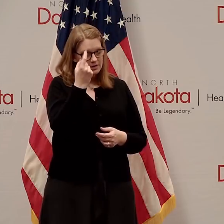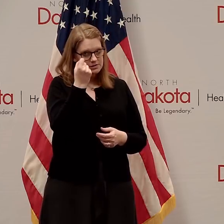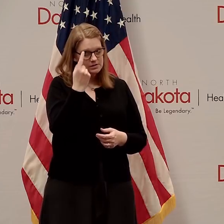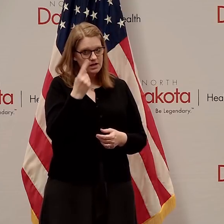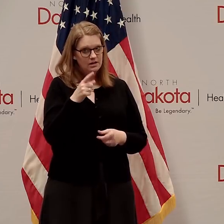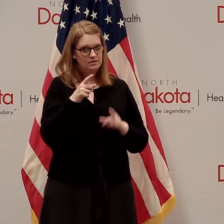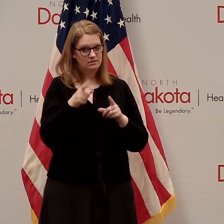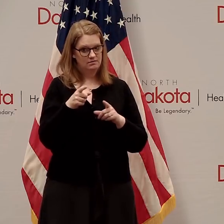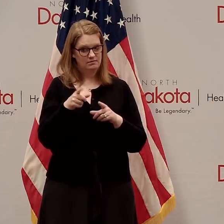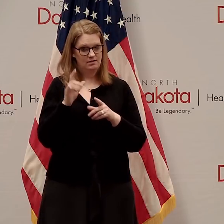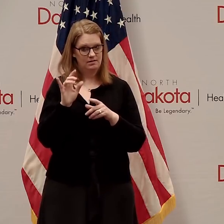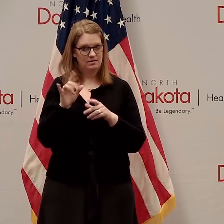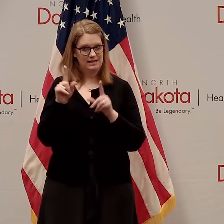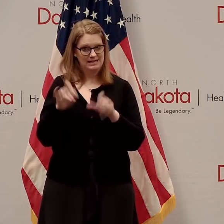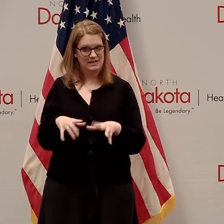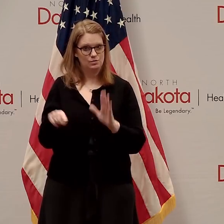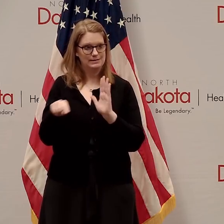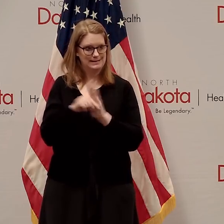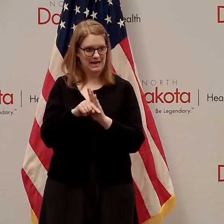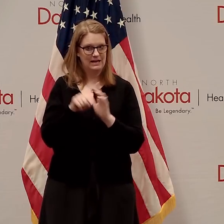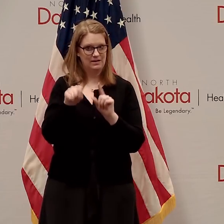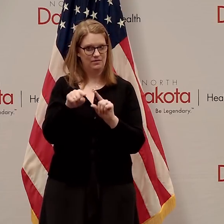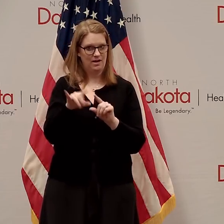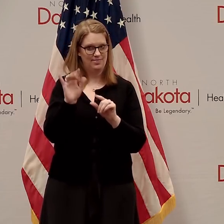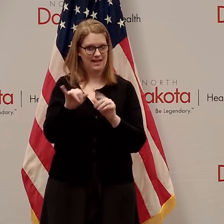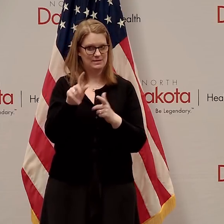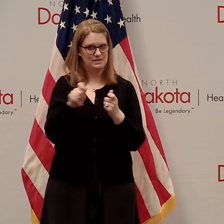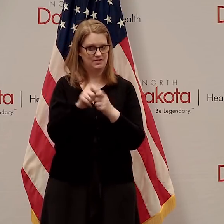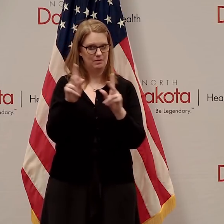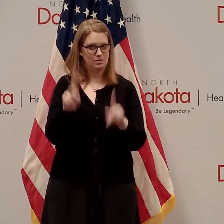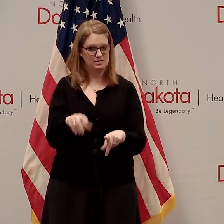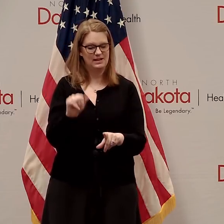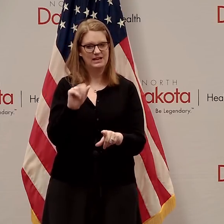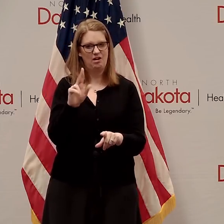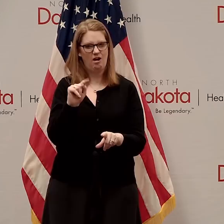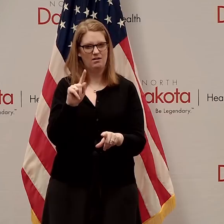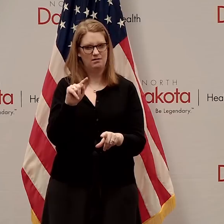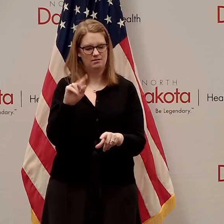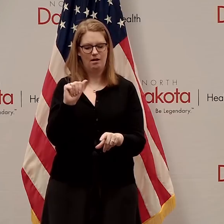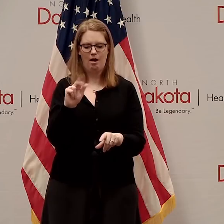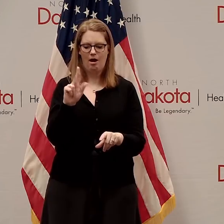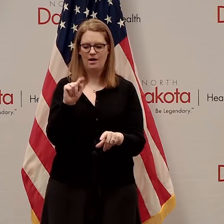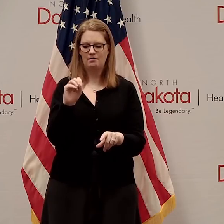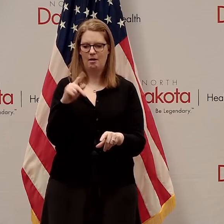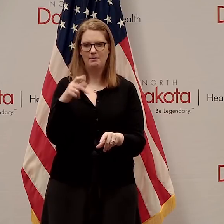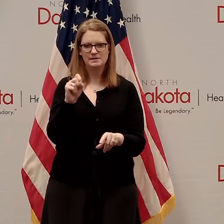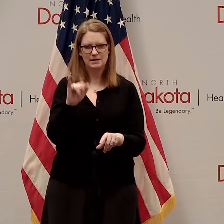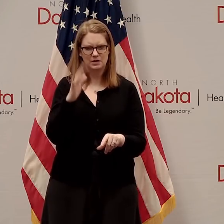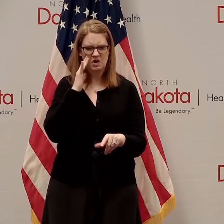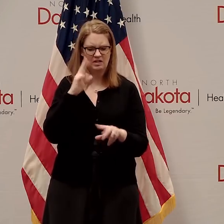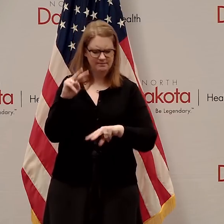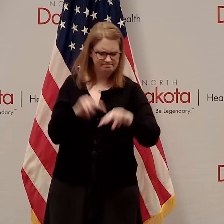autopsy done afterwards and the test was negative. But separately to whether or not there was a